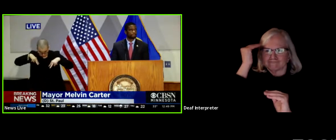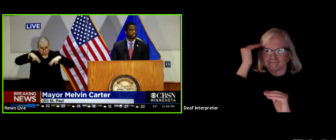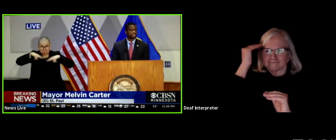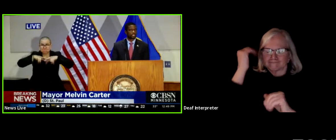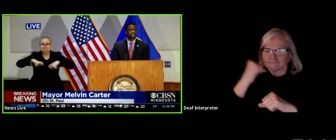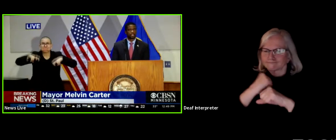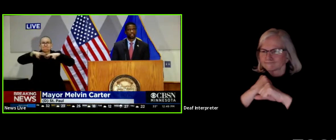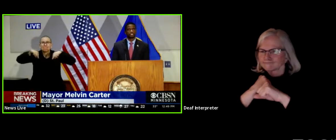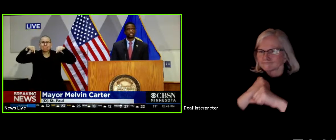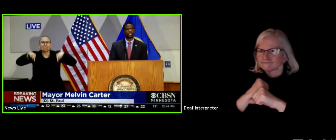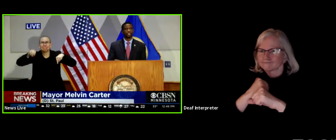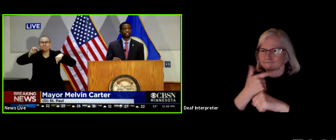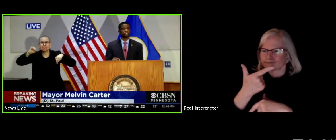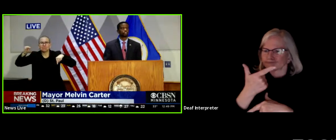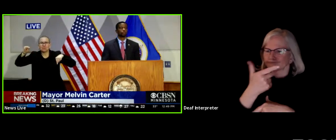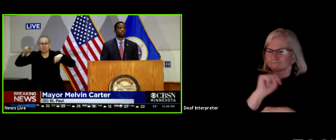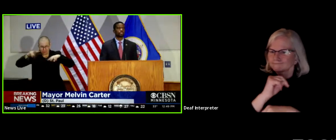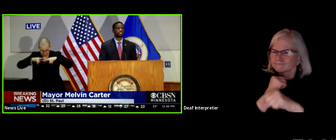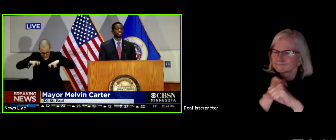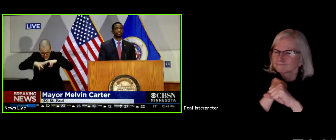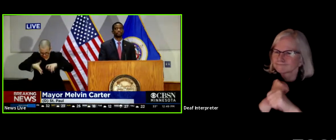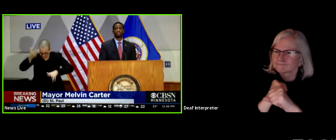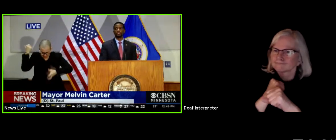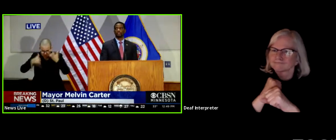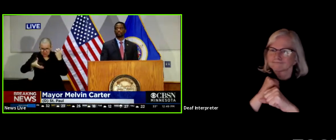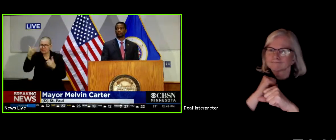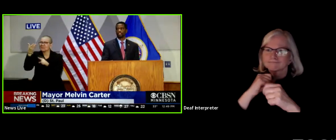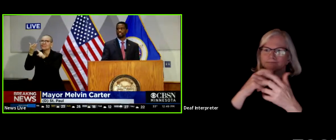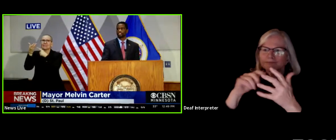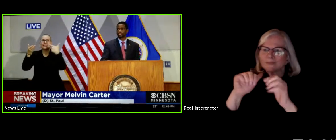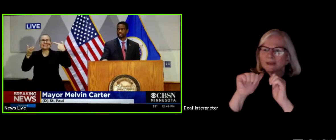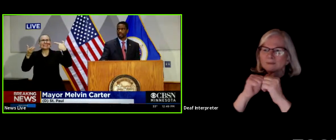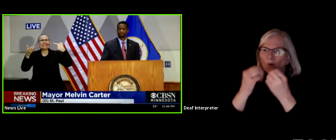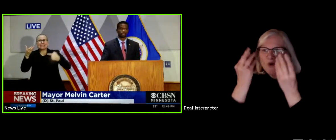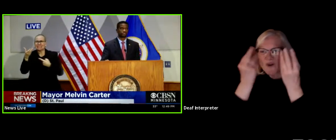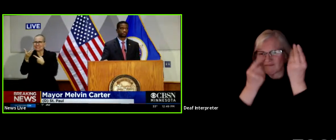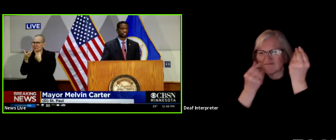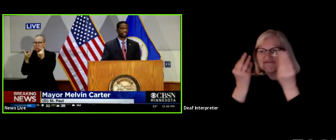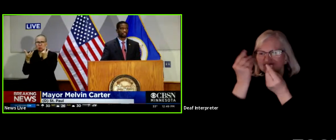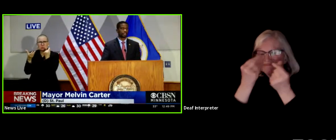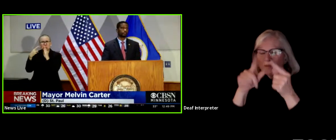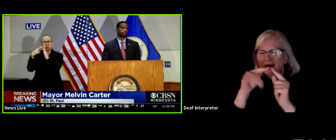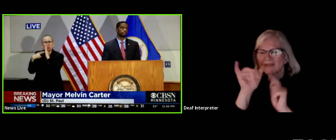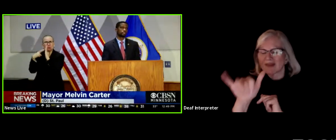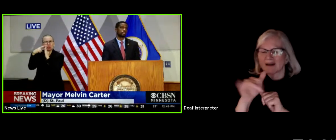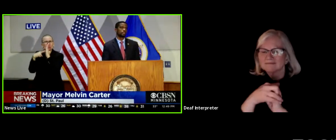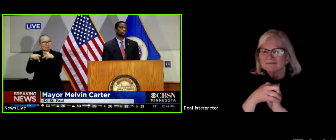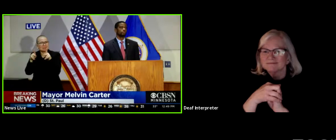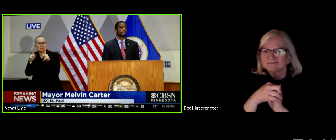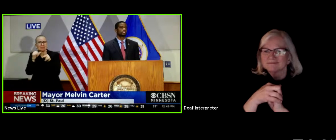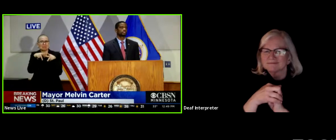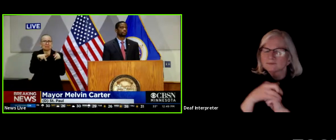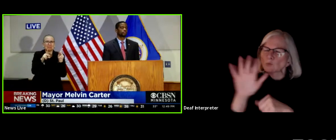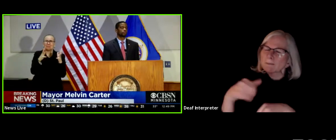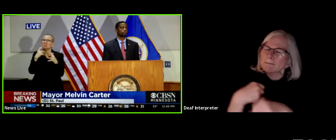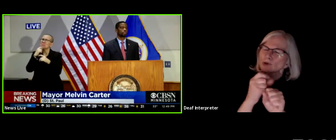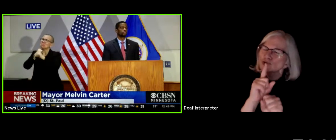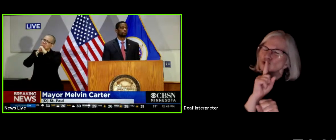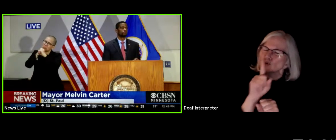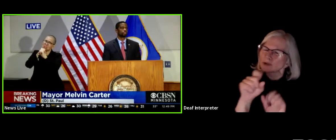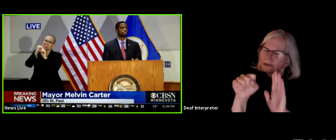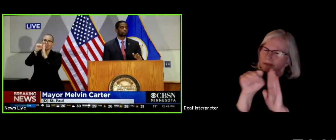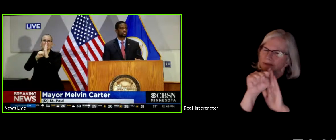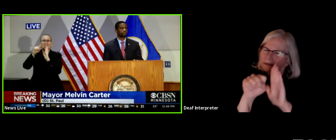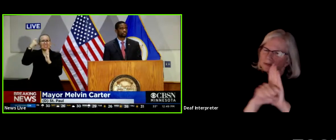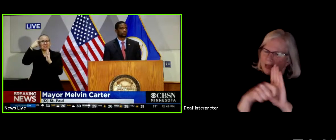differently to ensure the safety of our nation's capitals, of our state capitals. You asked if there